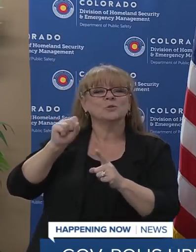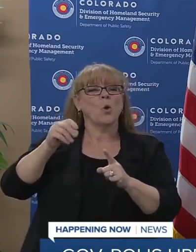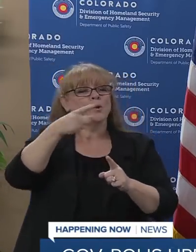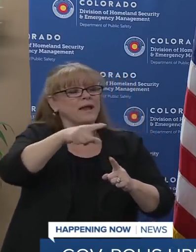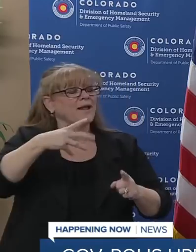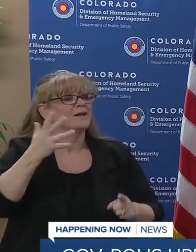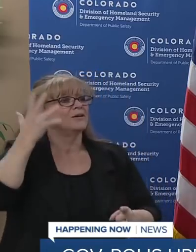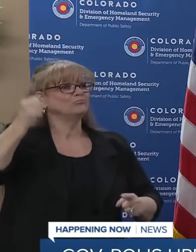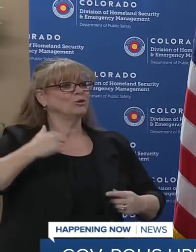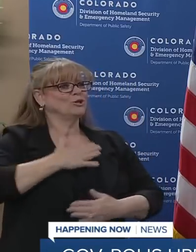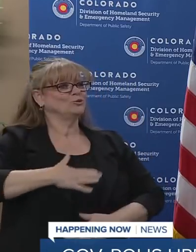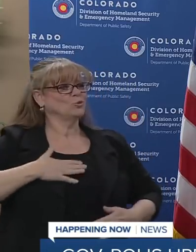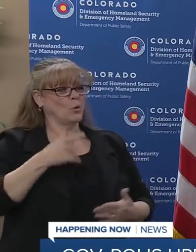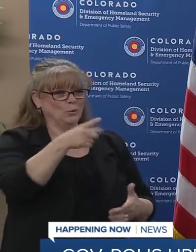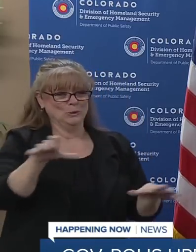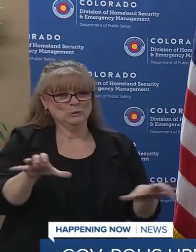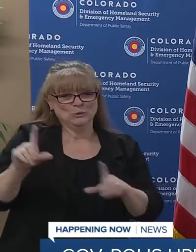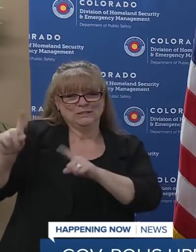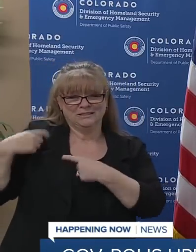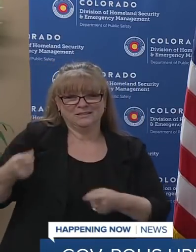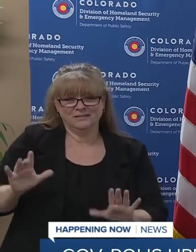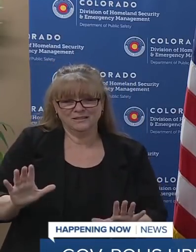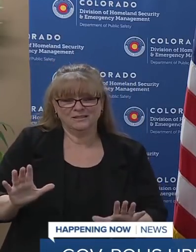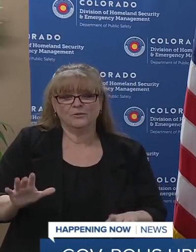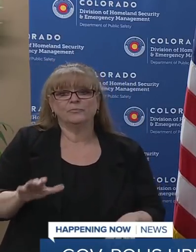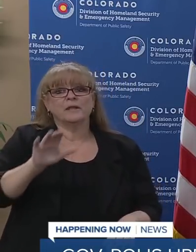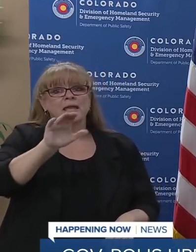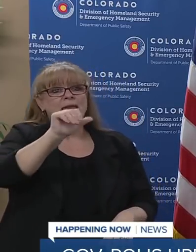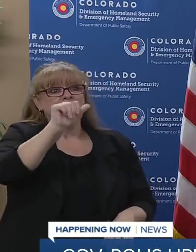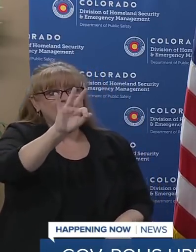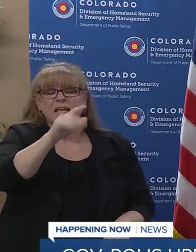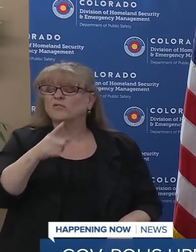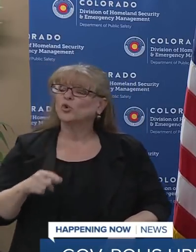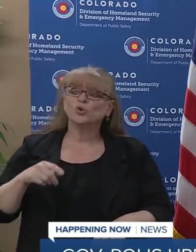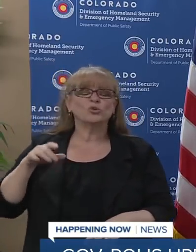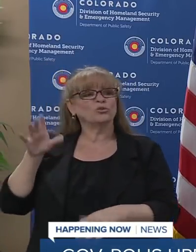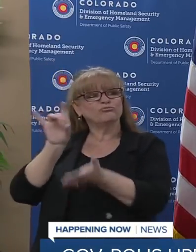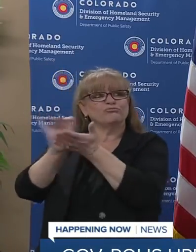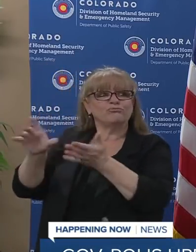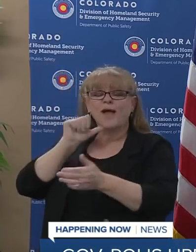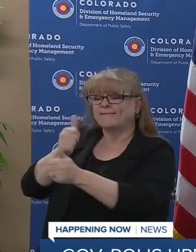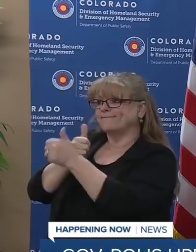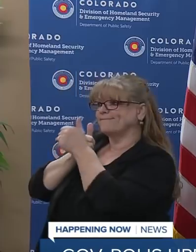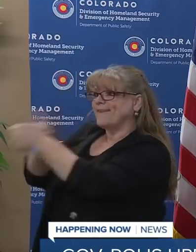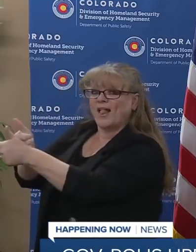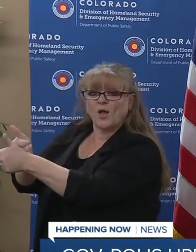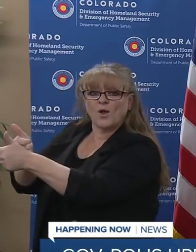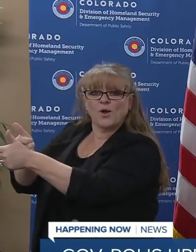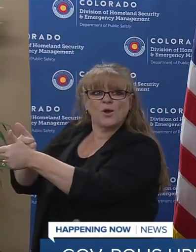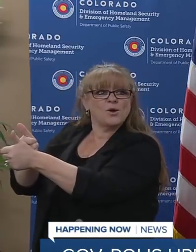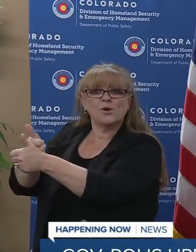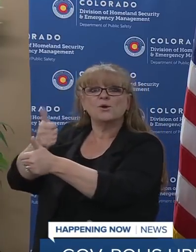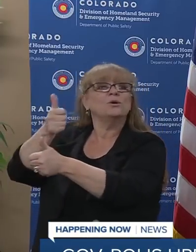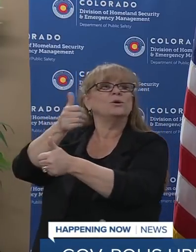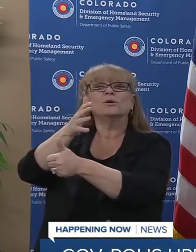conversely, failure to stay at home, the areas of our state, the areas of our country, the areas of the world that fail to stay at